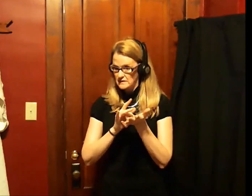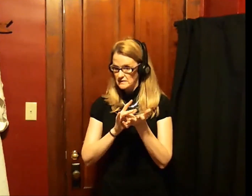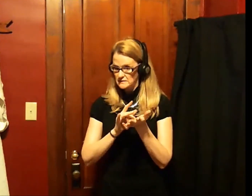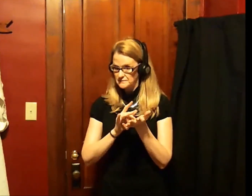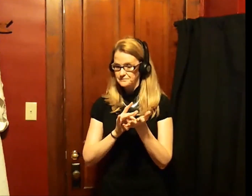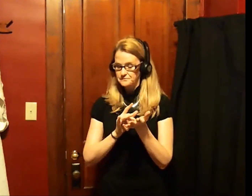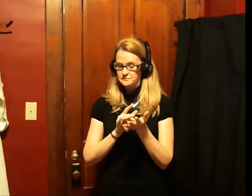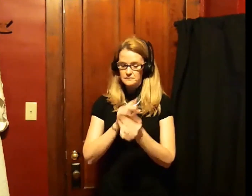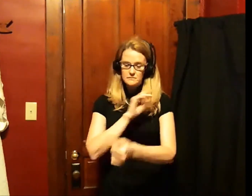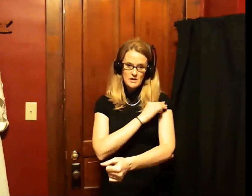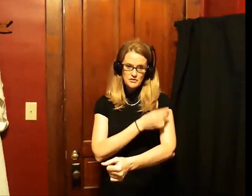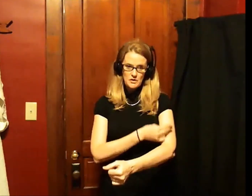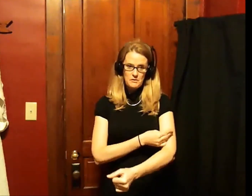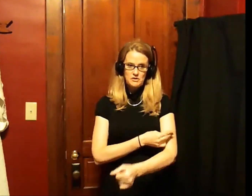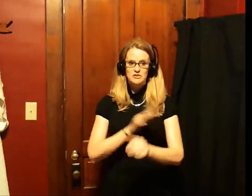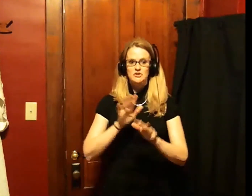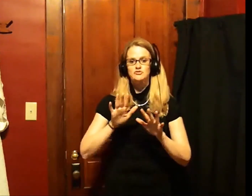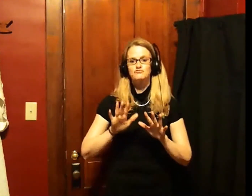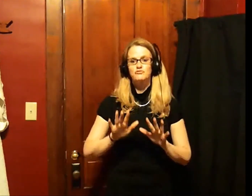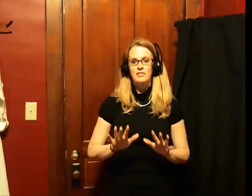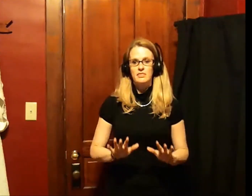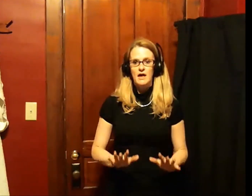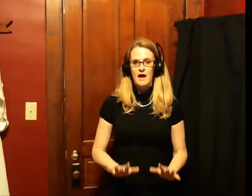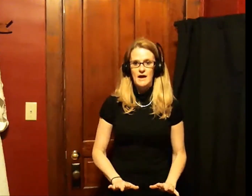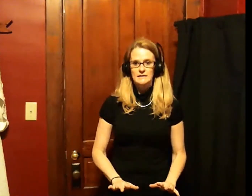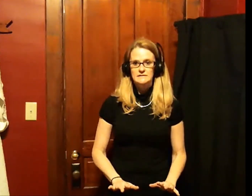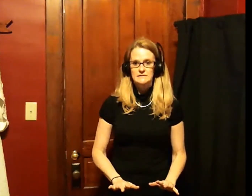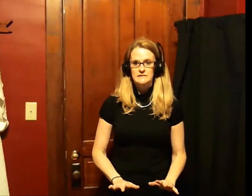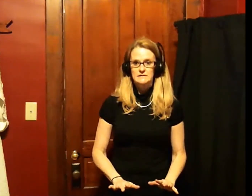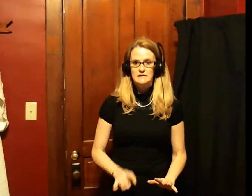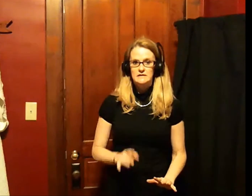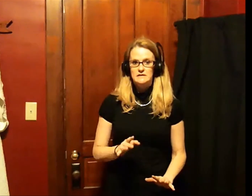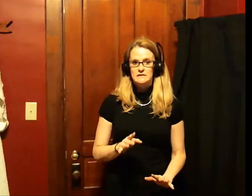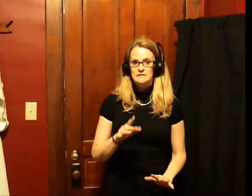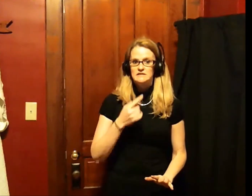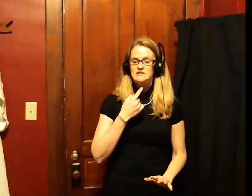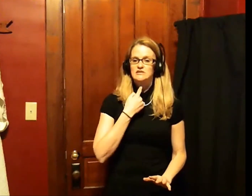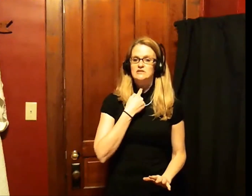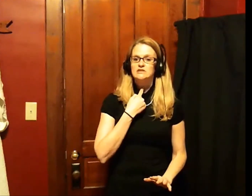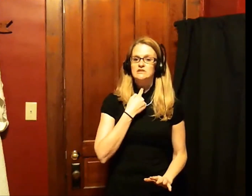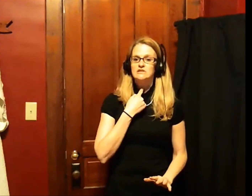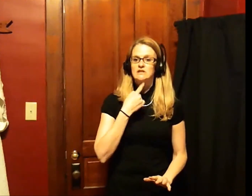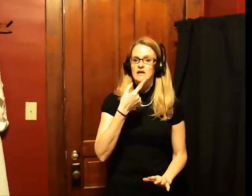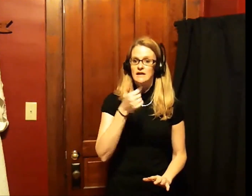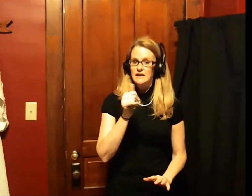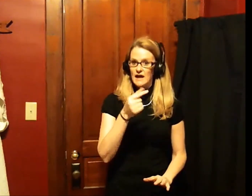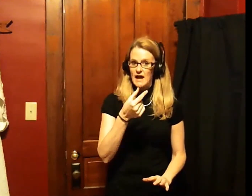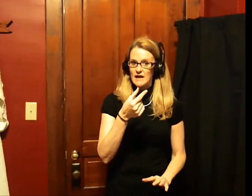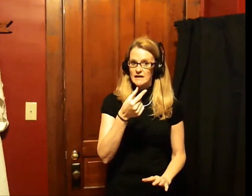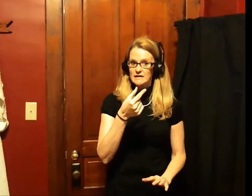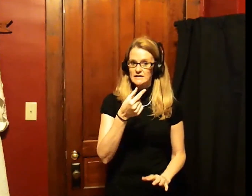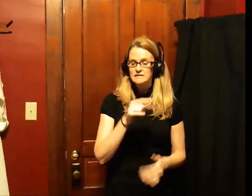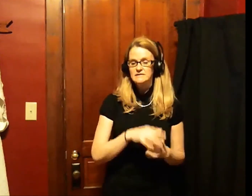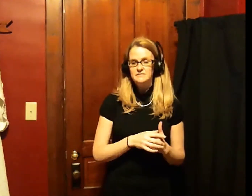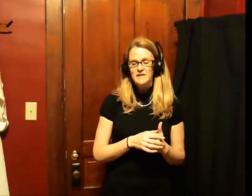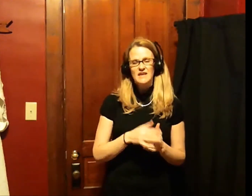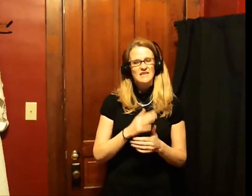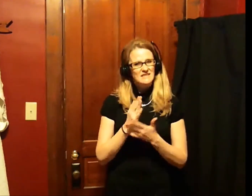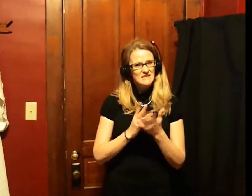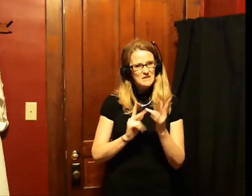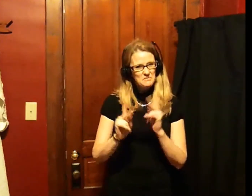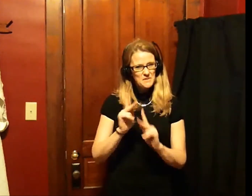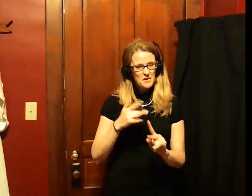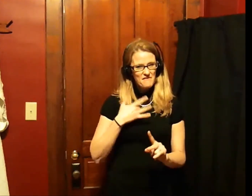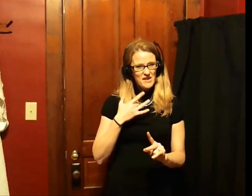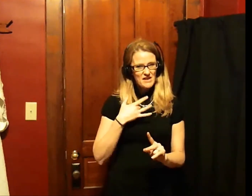at the back of the throat to relax your muscles and to get rid of your gag reflex. In this exam, most people